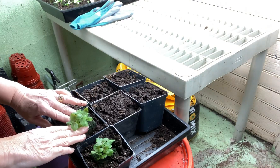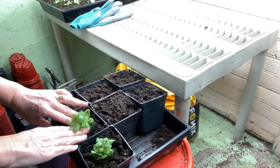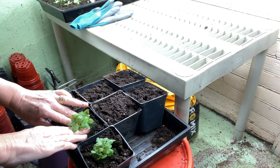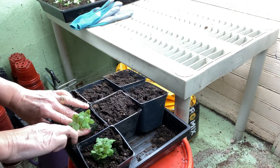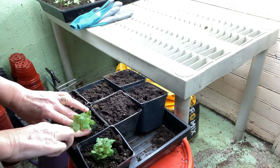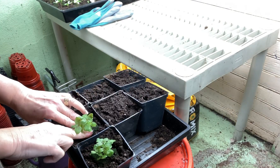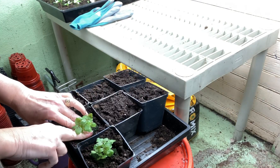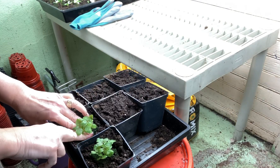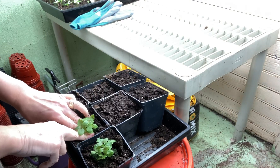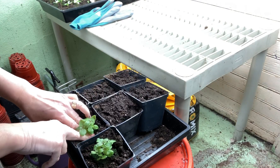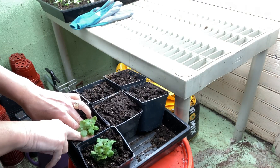up.